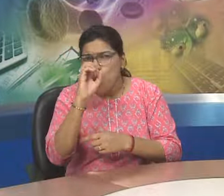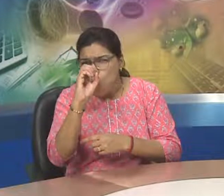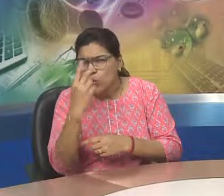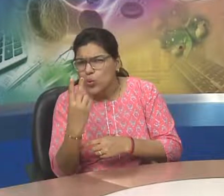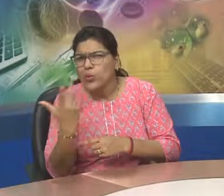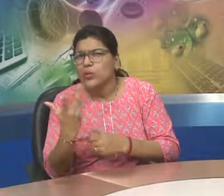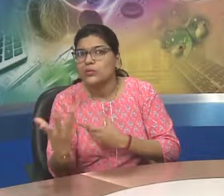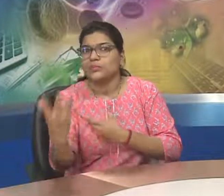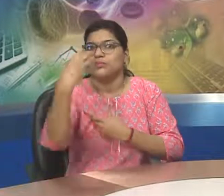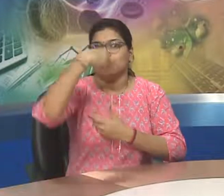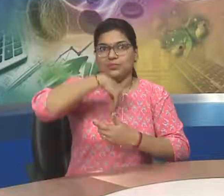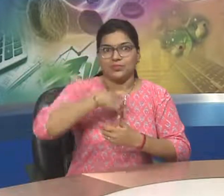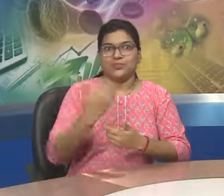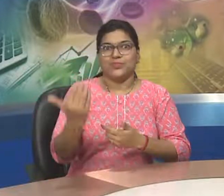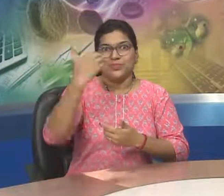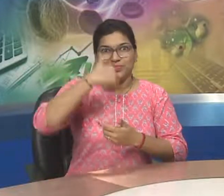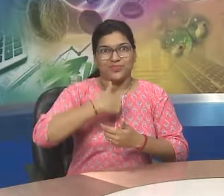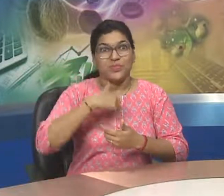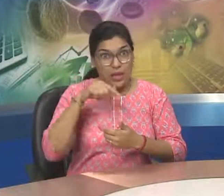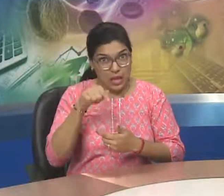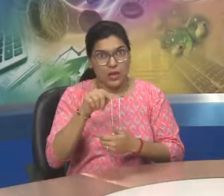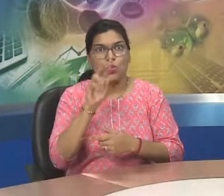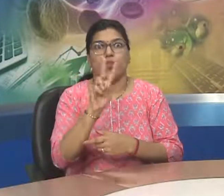21% oxygen,